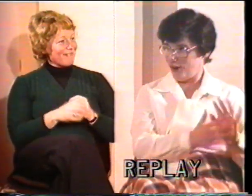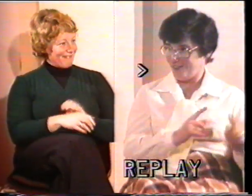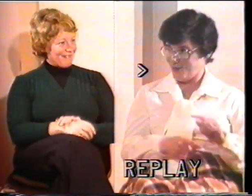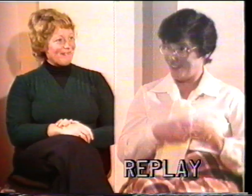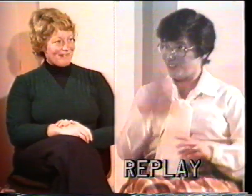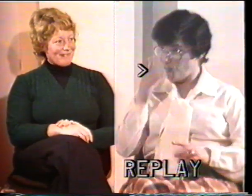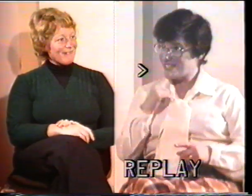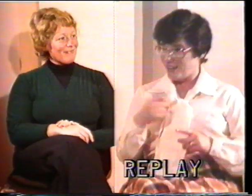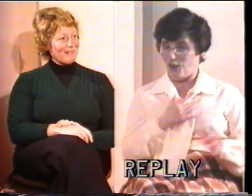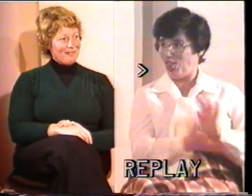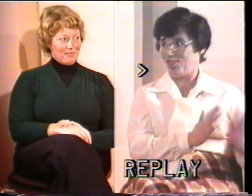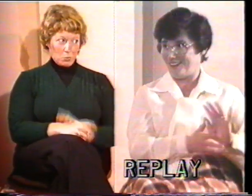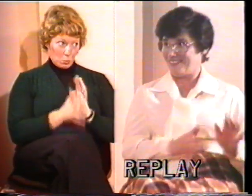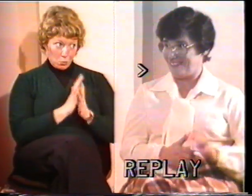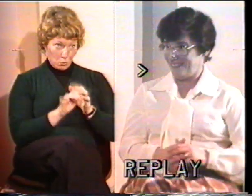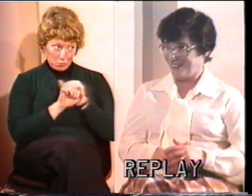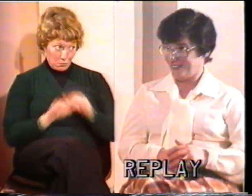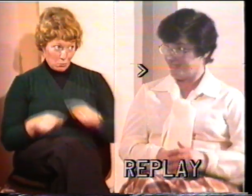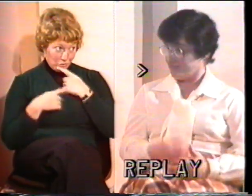Yes, or just chatter. Yes, I don't know what to say. We would just chatter together.